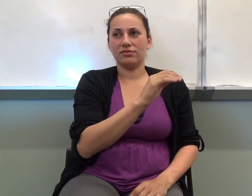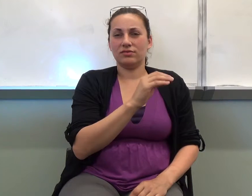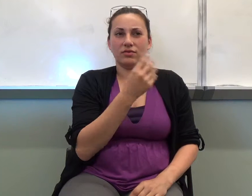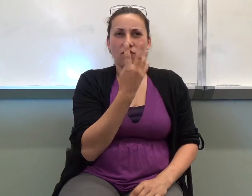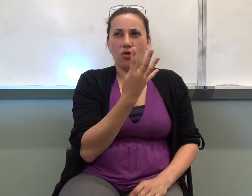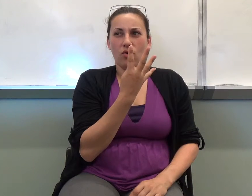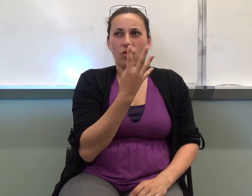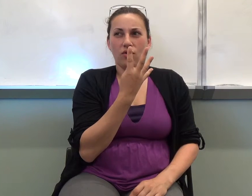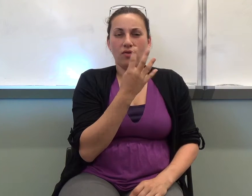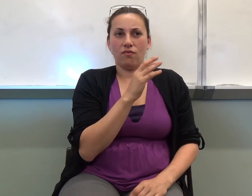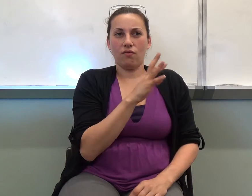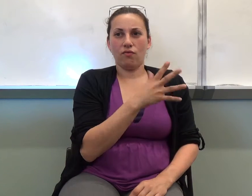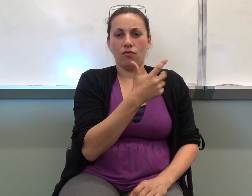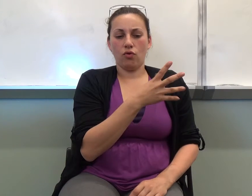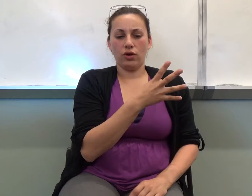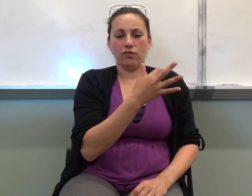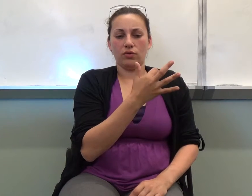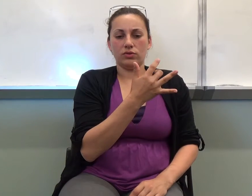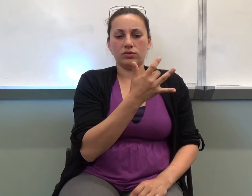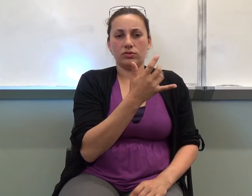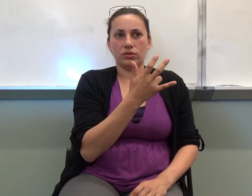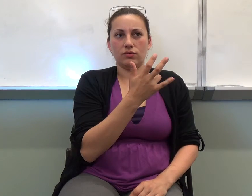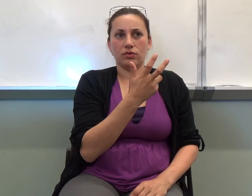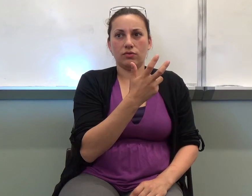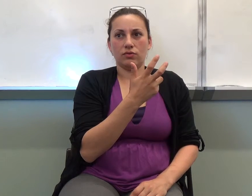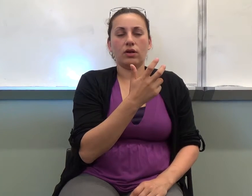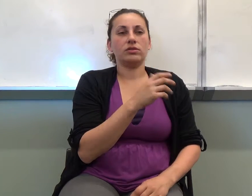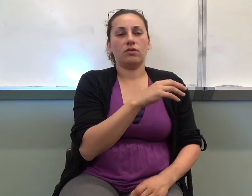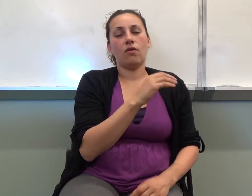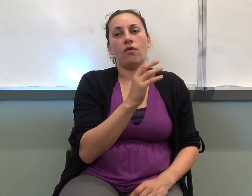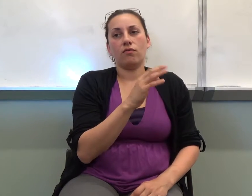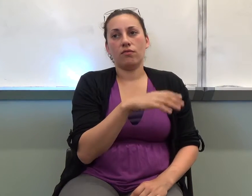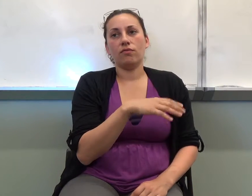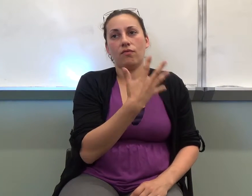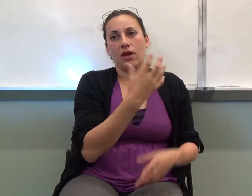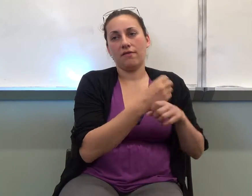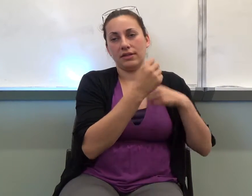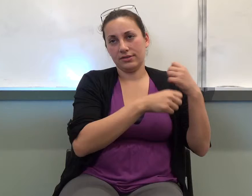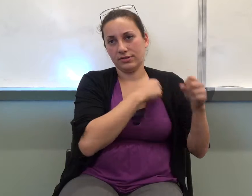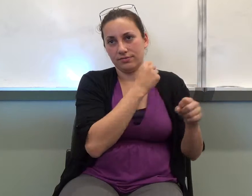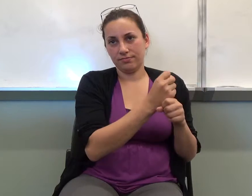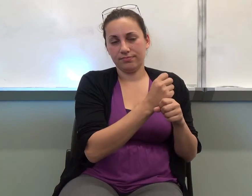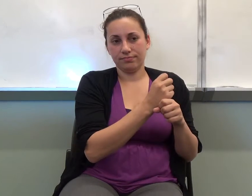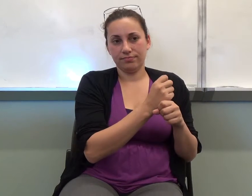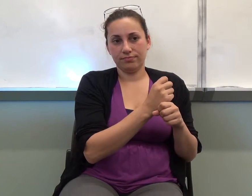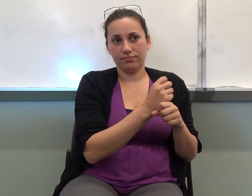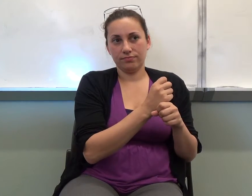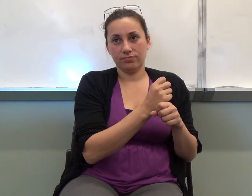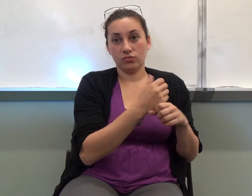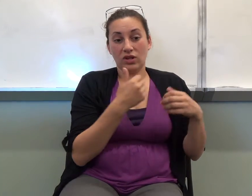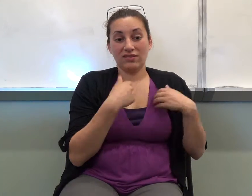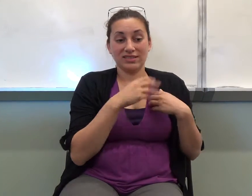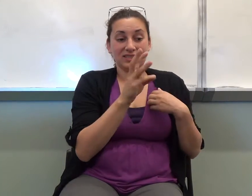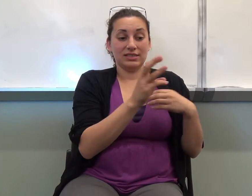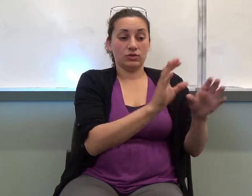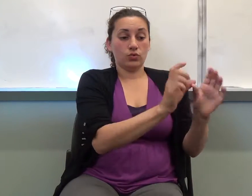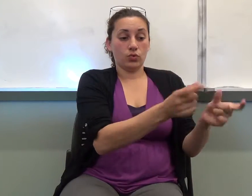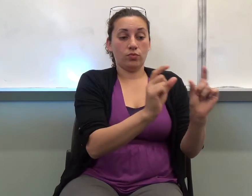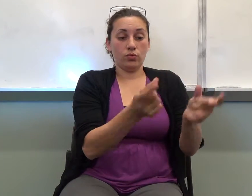5. That's a 5-year class interval. Okay? All right. So if you have 6 of those, and all of them are equal size now.